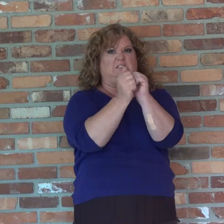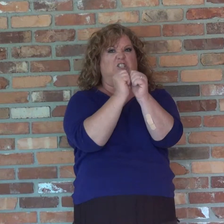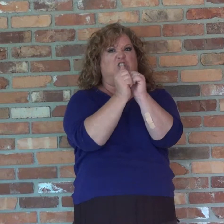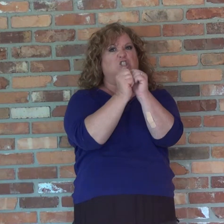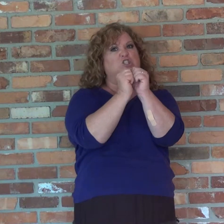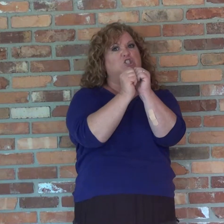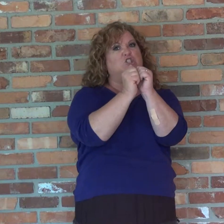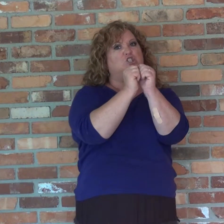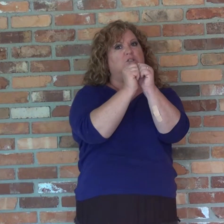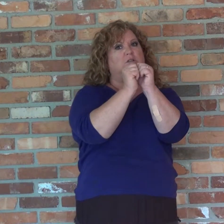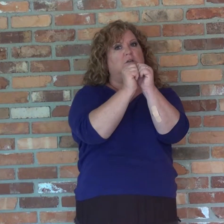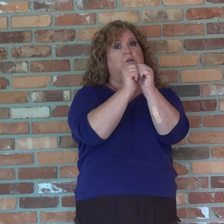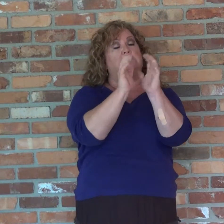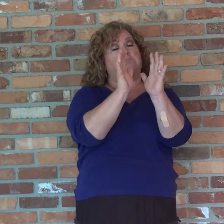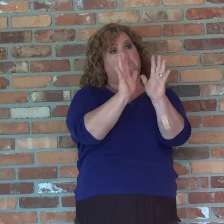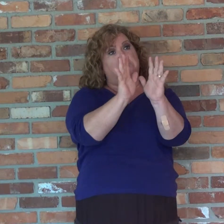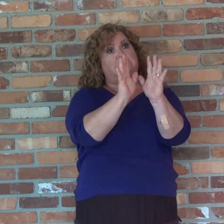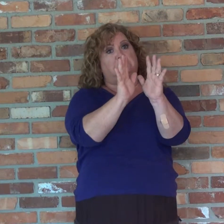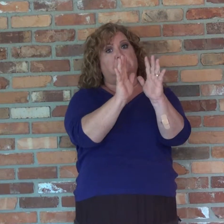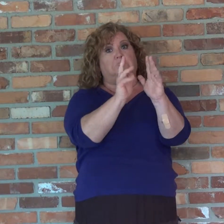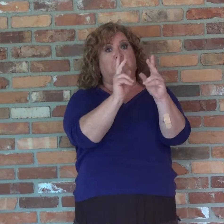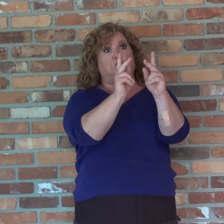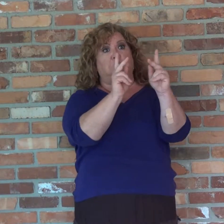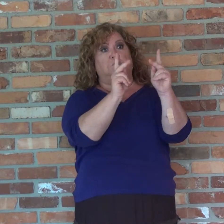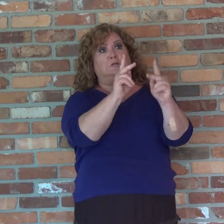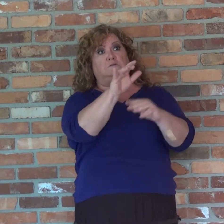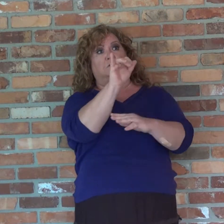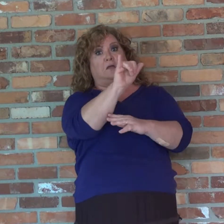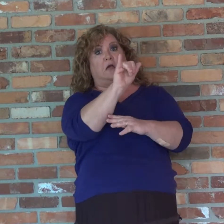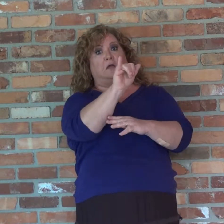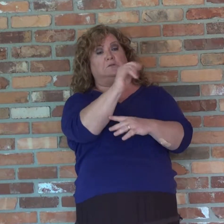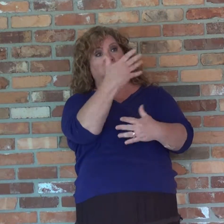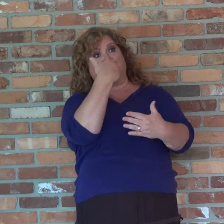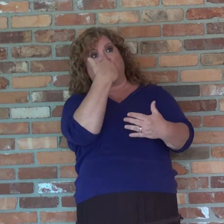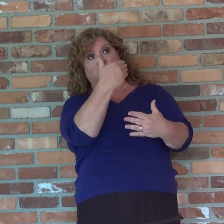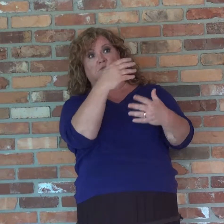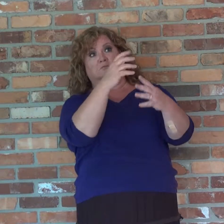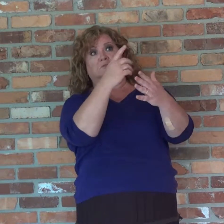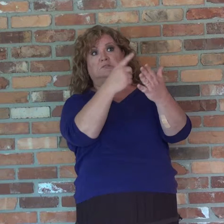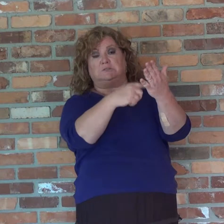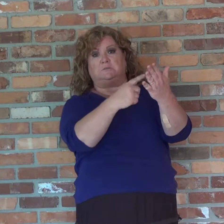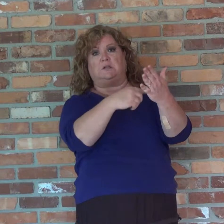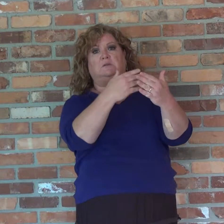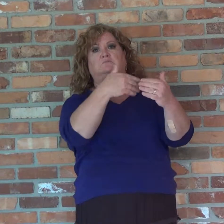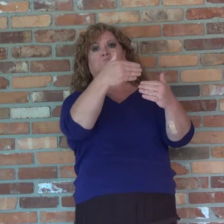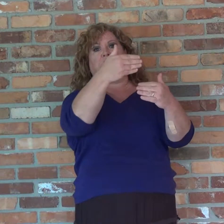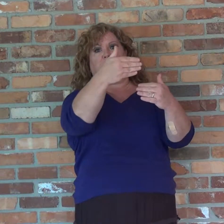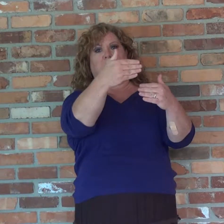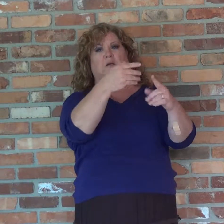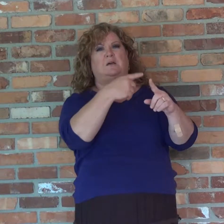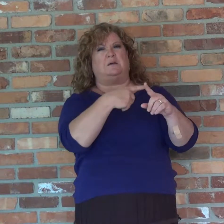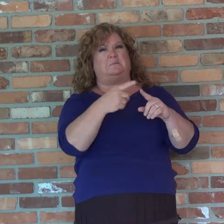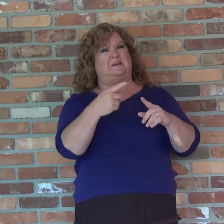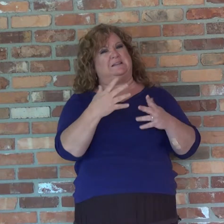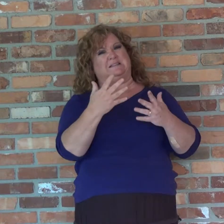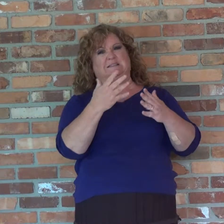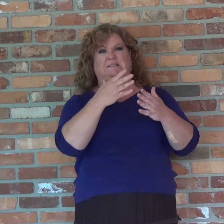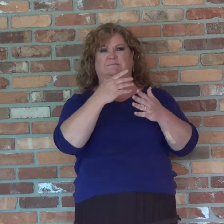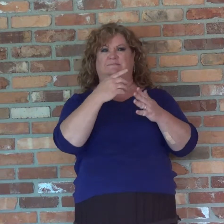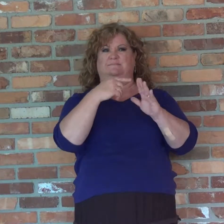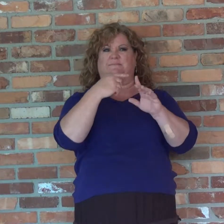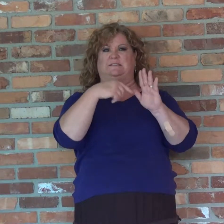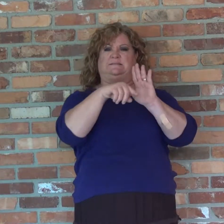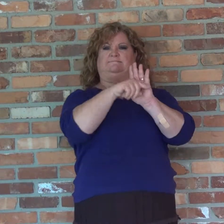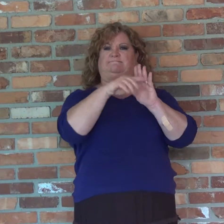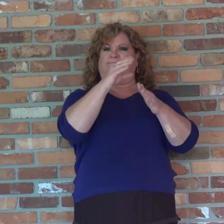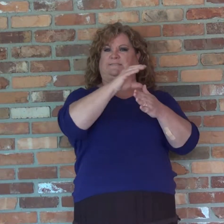finance conditions. Well, there are places for competitive goal structures, but there's consequences there too.